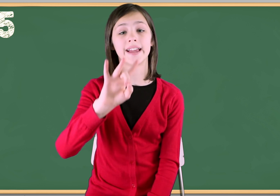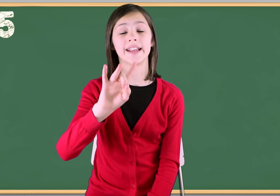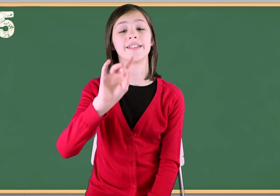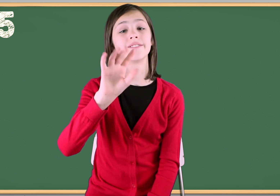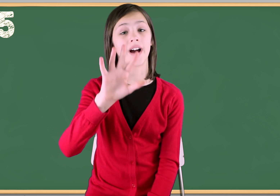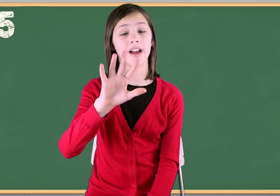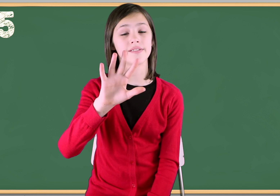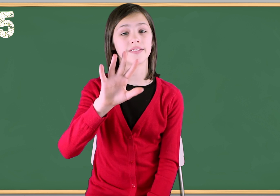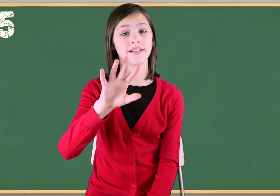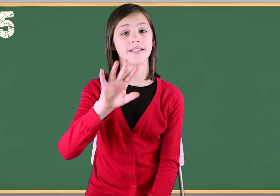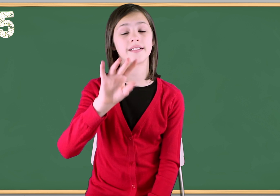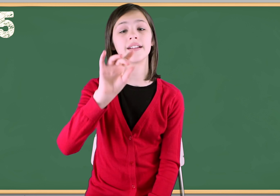85,